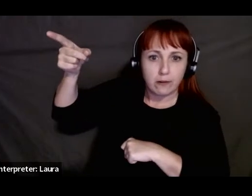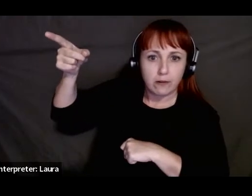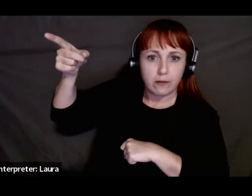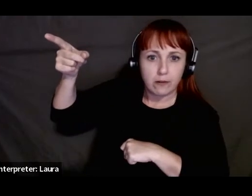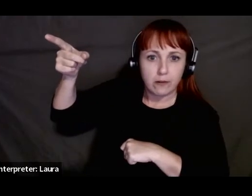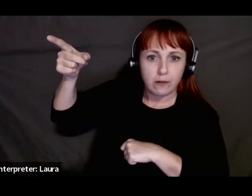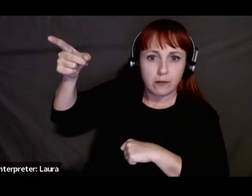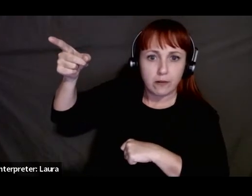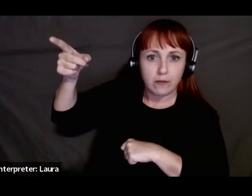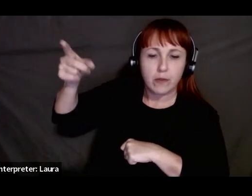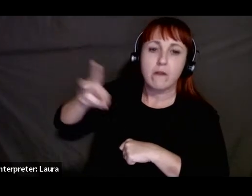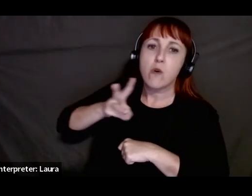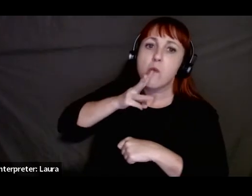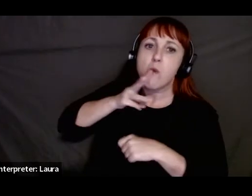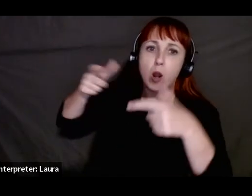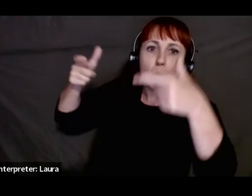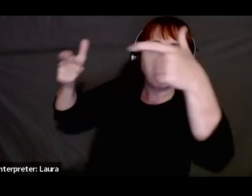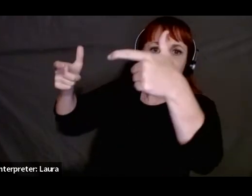Start catching water.